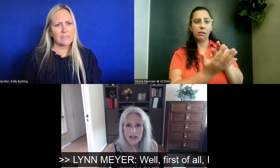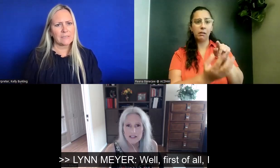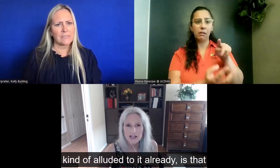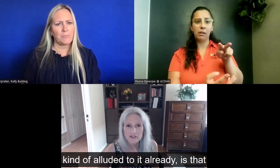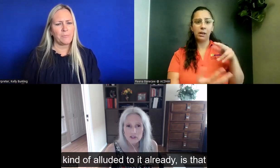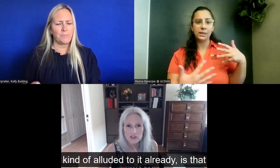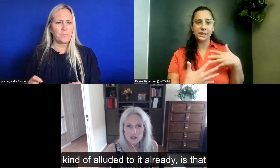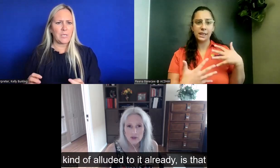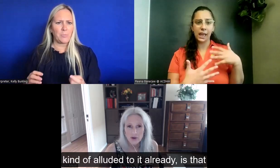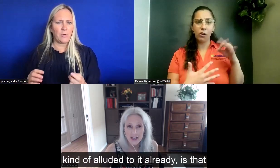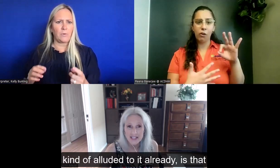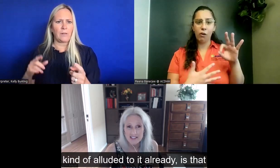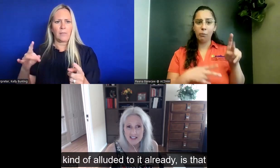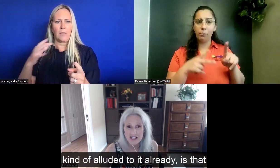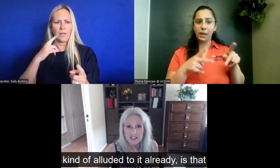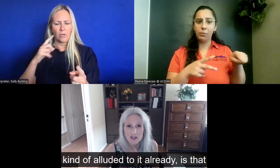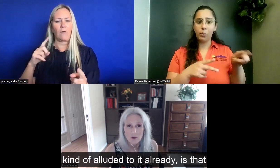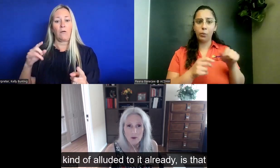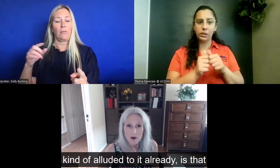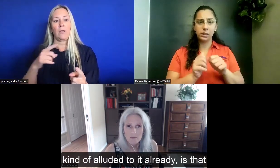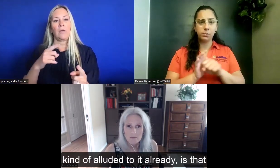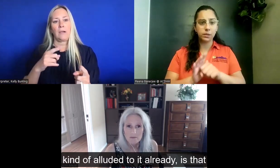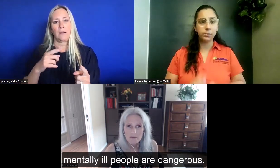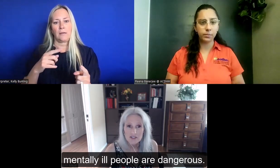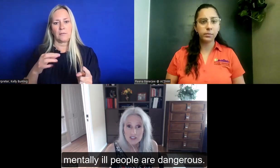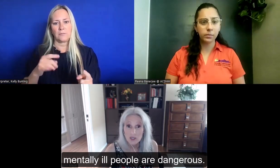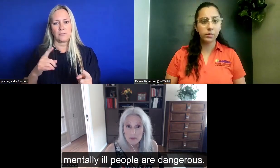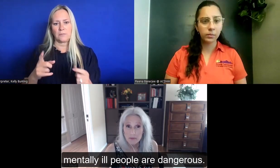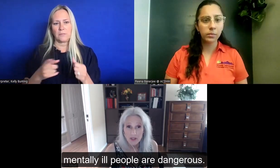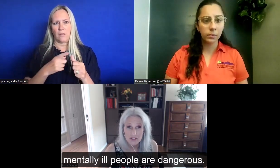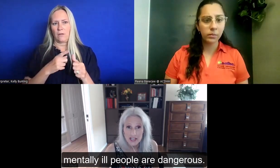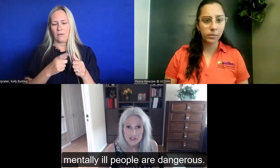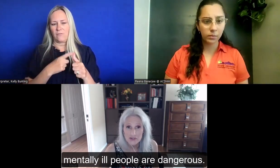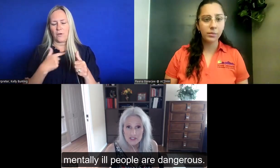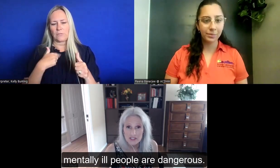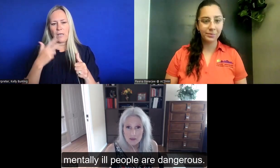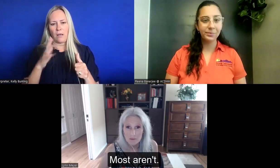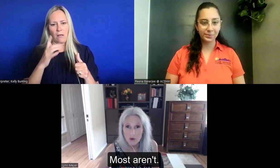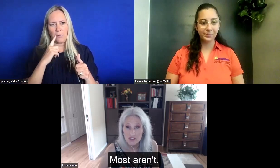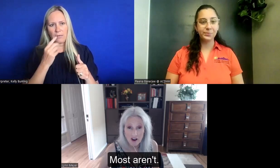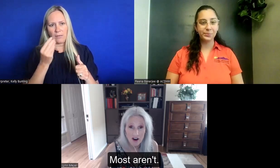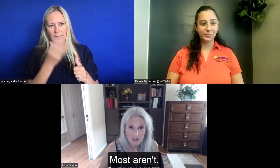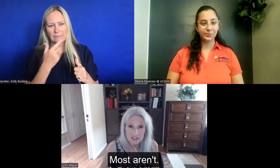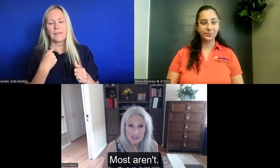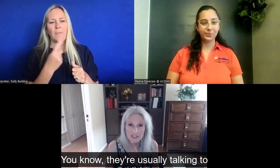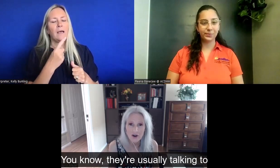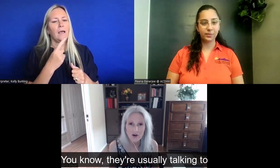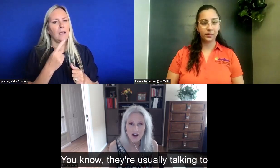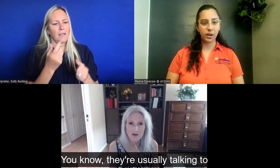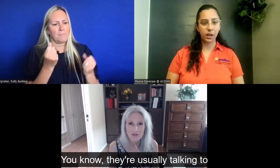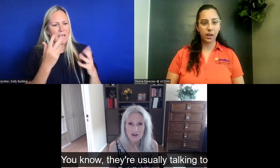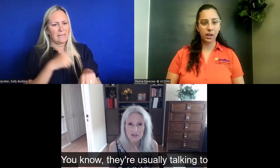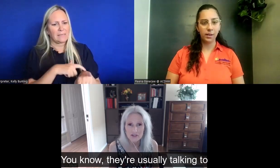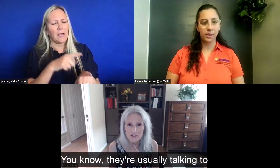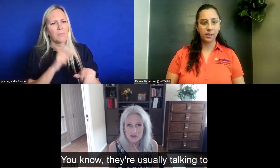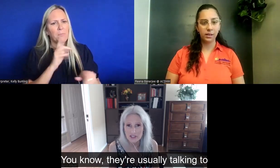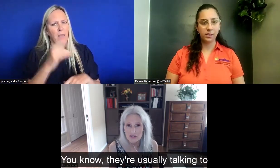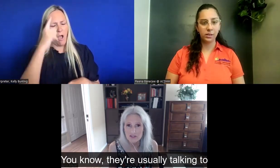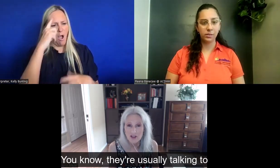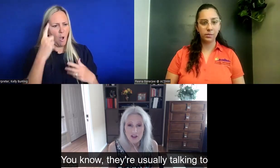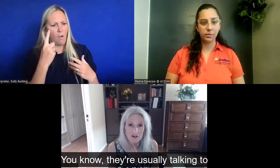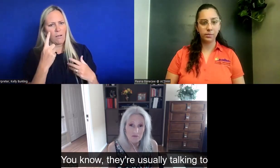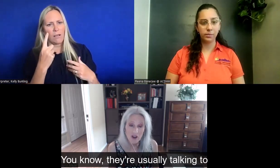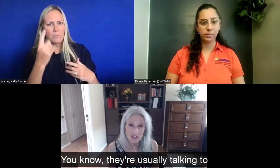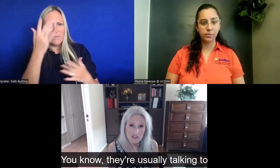all, Some- I kind of alluded to it already, is that mentally ill people are dangerous. Most aren't, they're